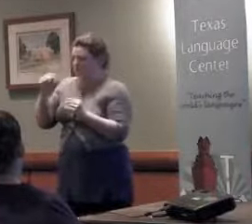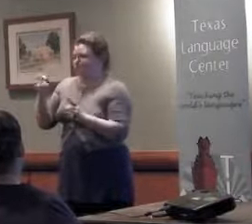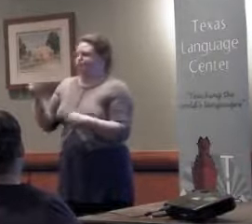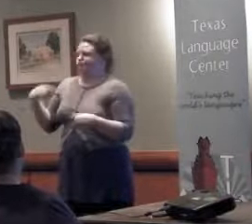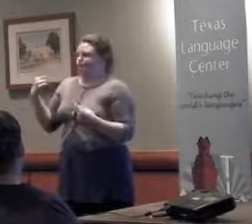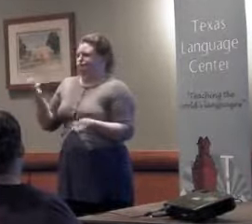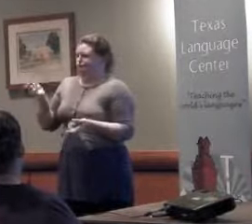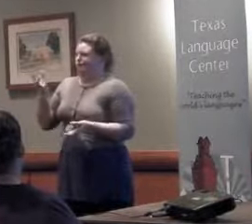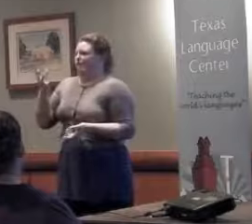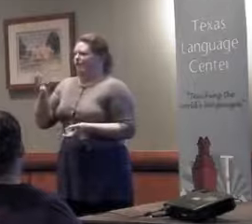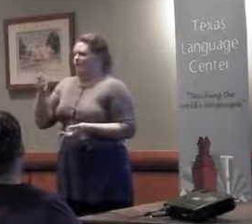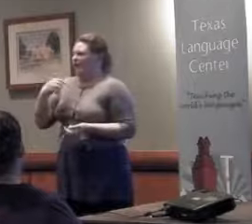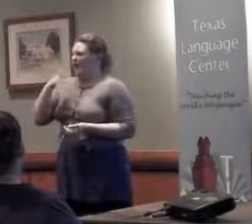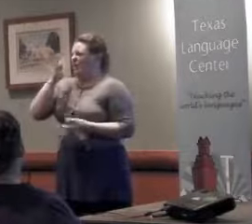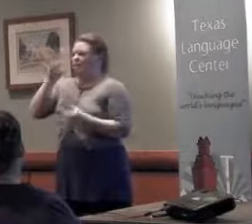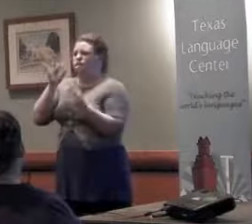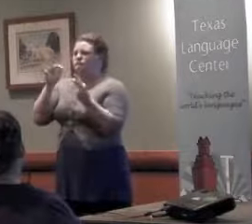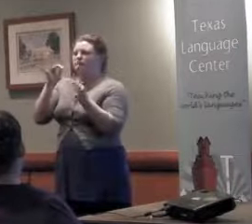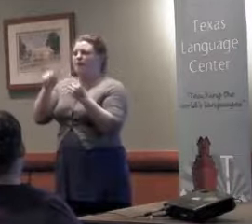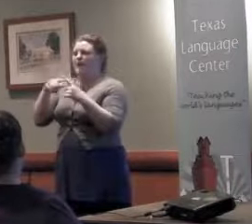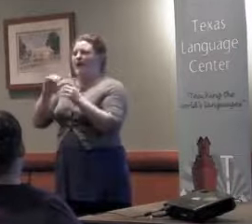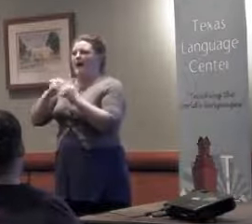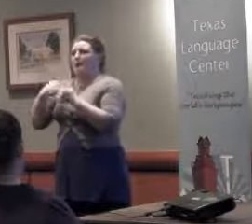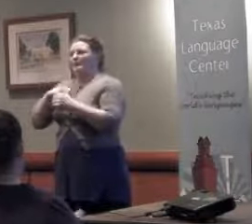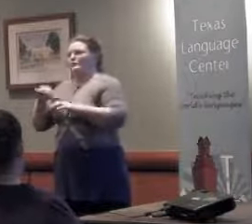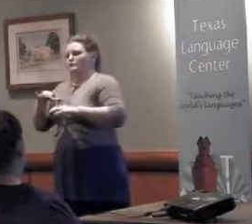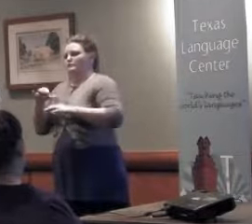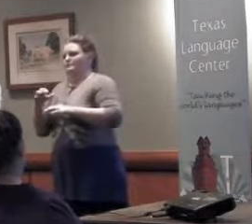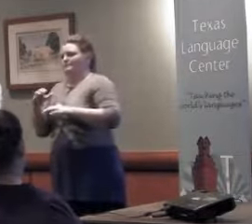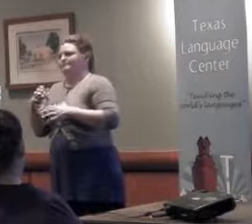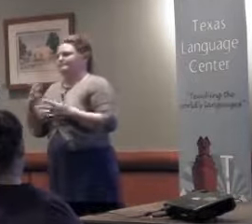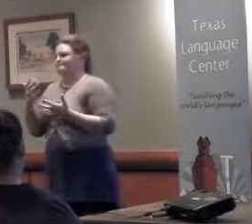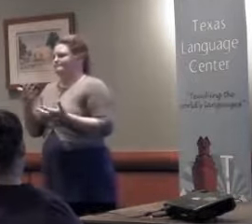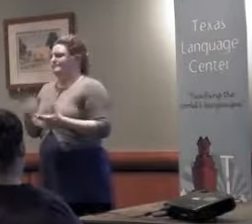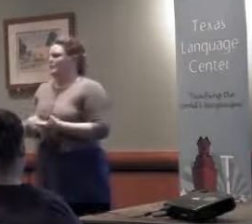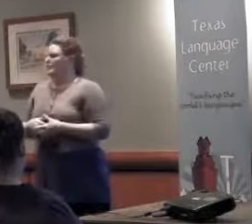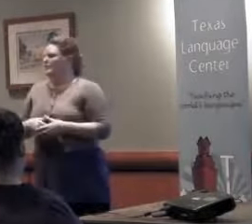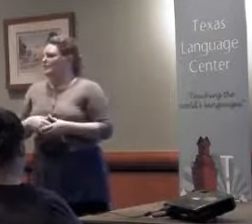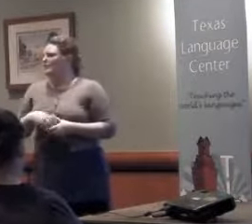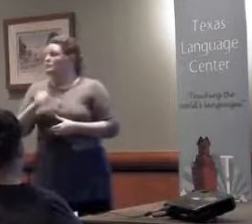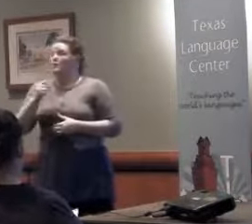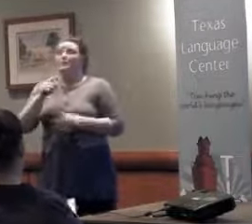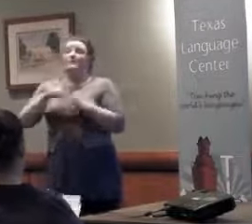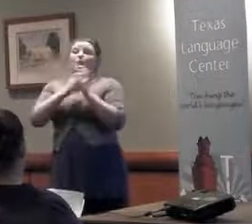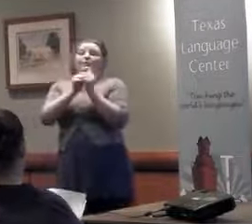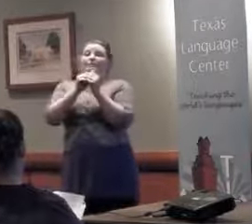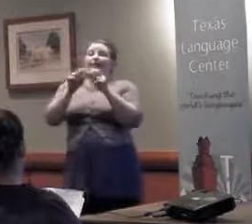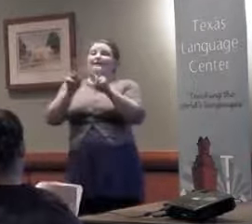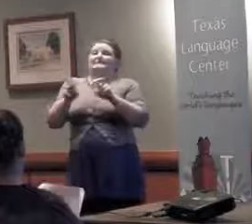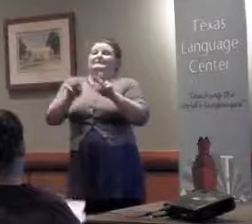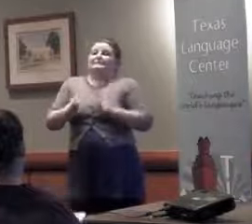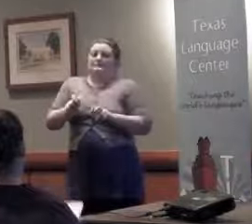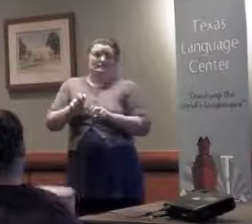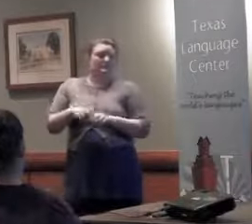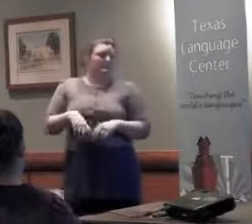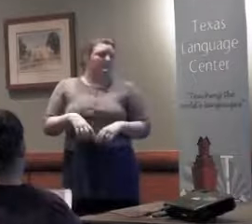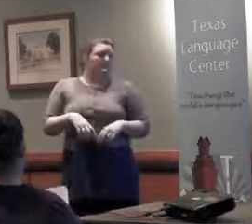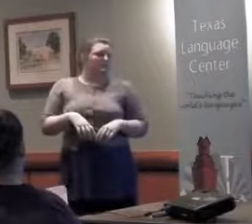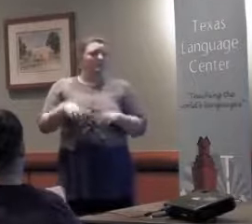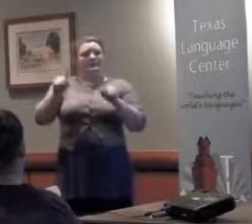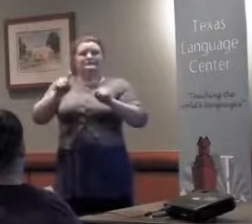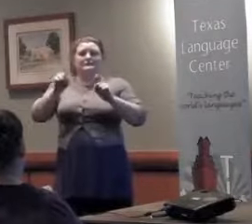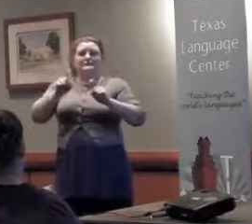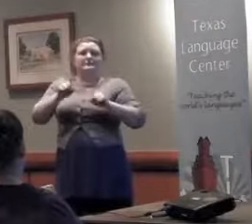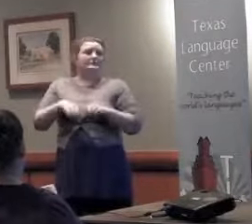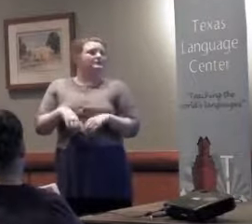the years, and I'll tell you a little bit about how we do it. So, to begin with assessments, if we talk about assessments in